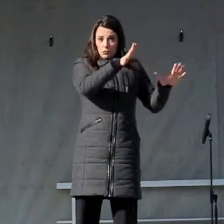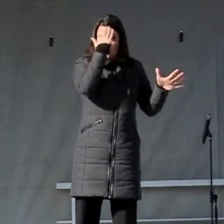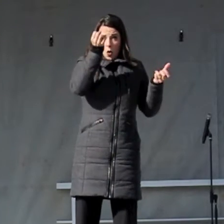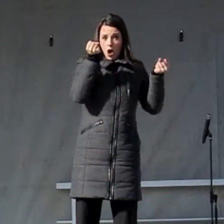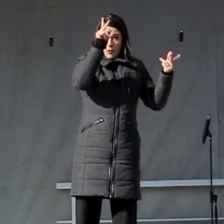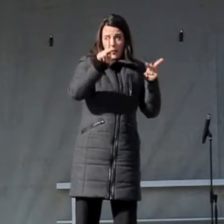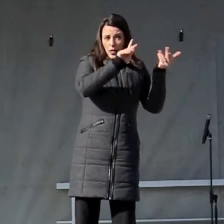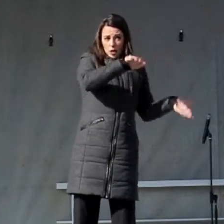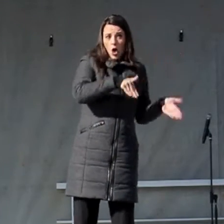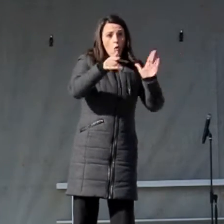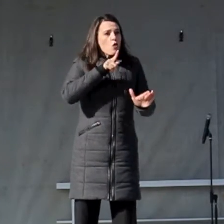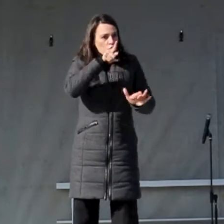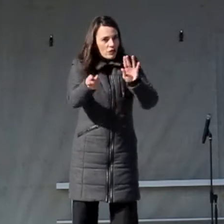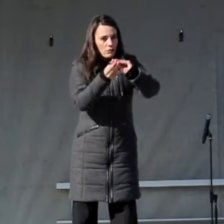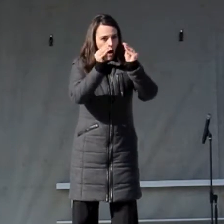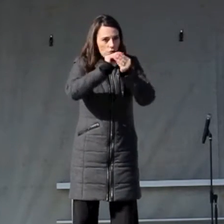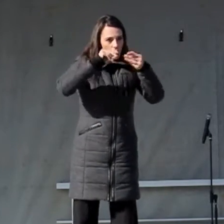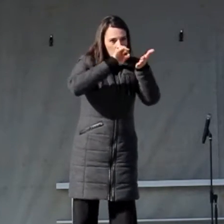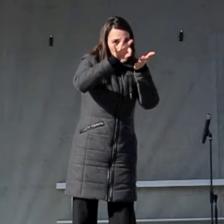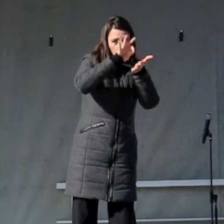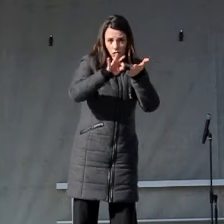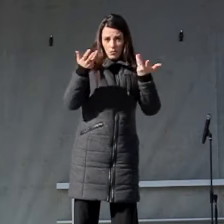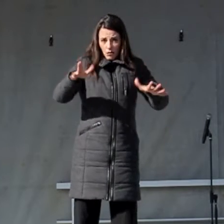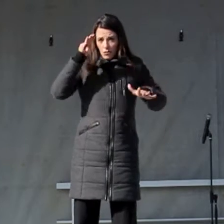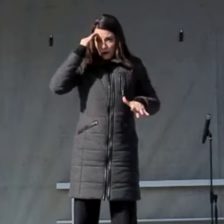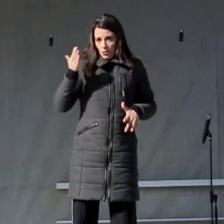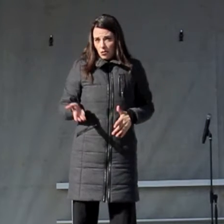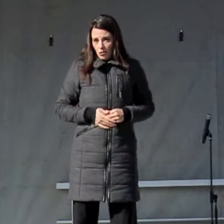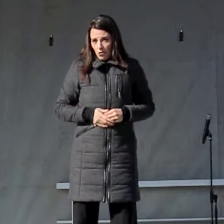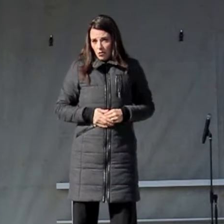toll is? The real number is